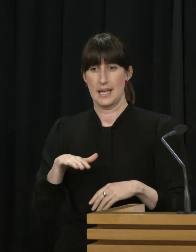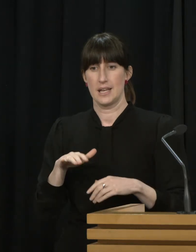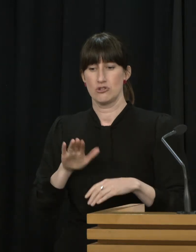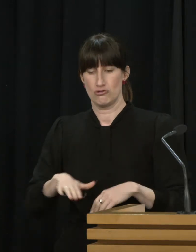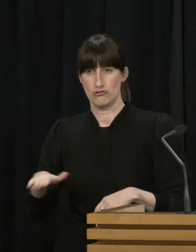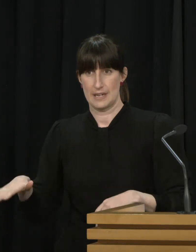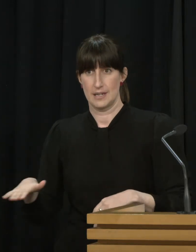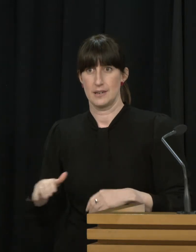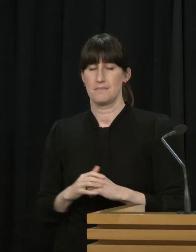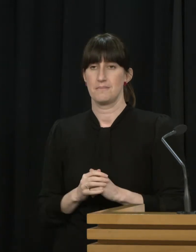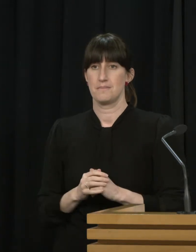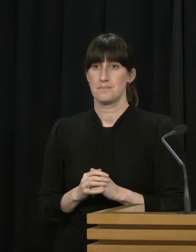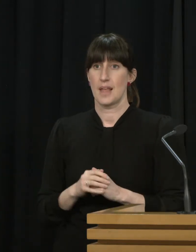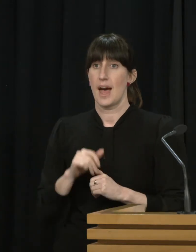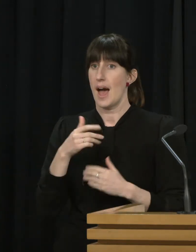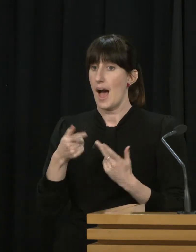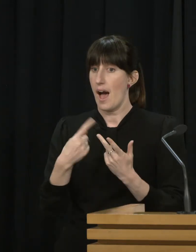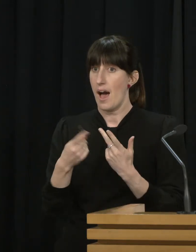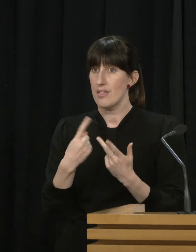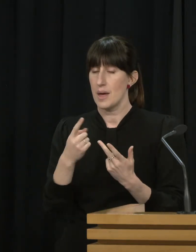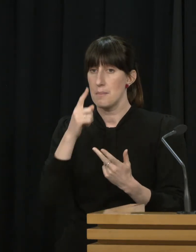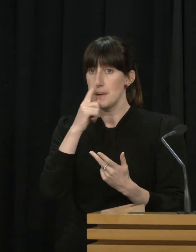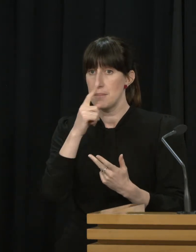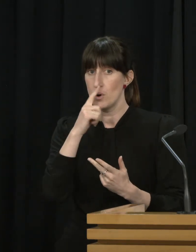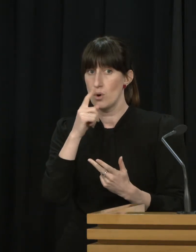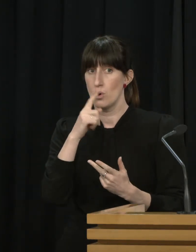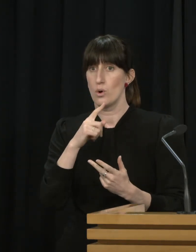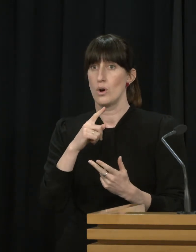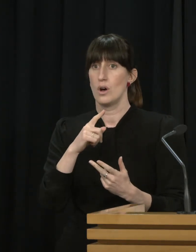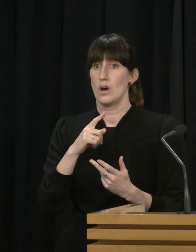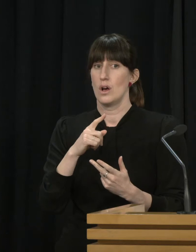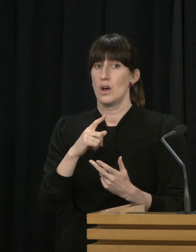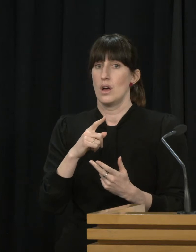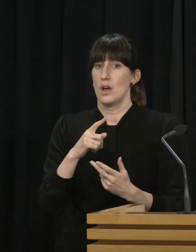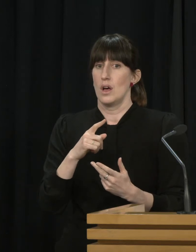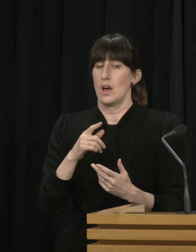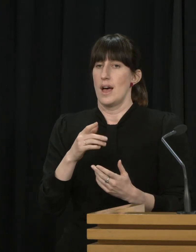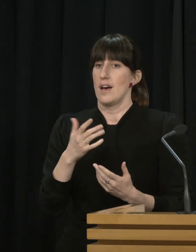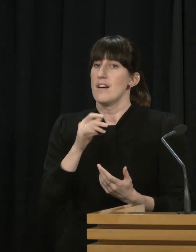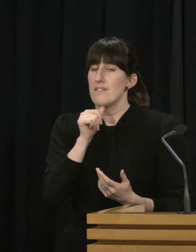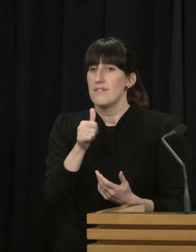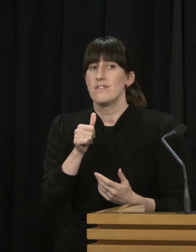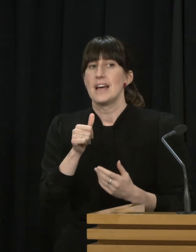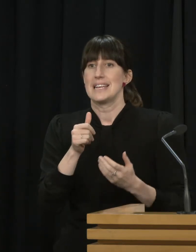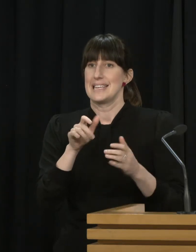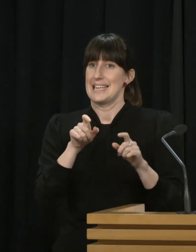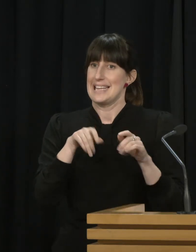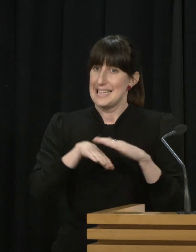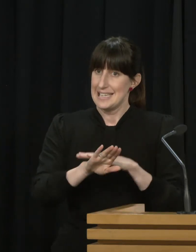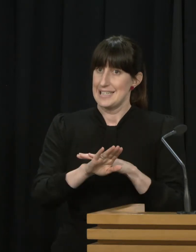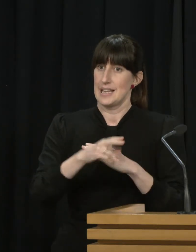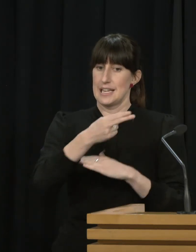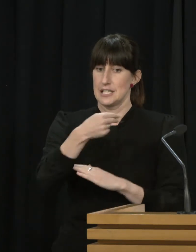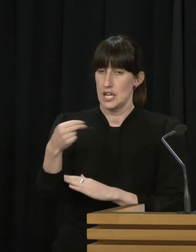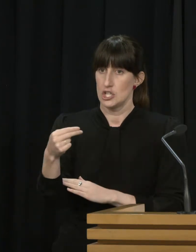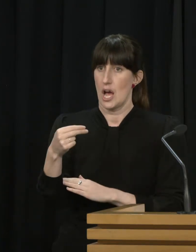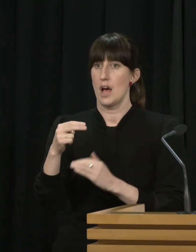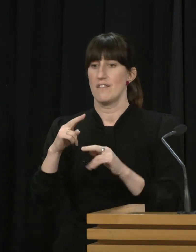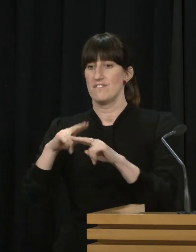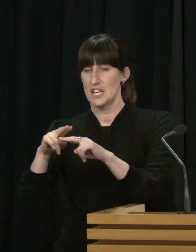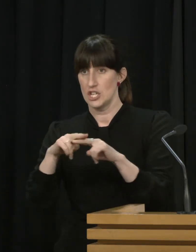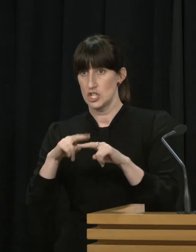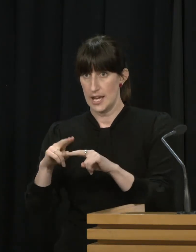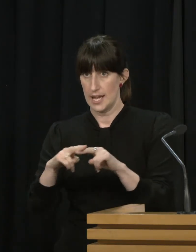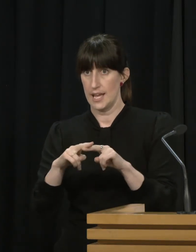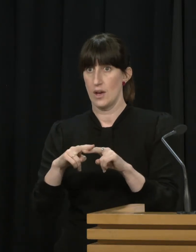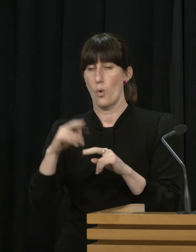countries, including New Zealand residents, are required to spend 14 days outside of a very high-risk country before they can